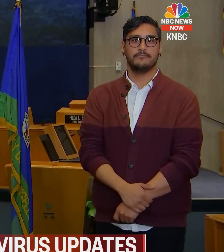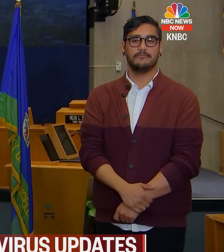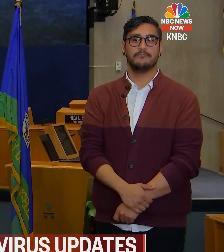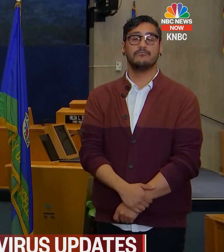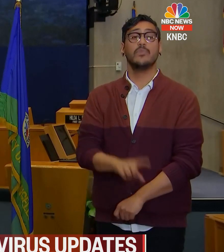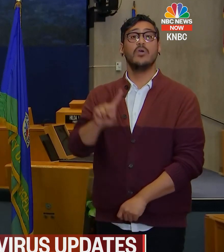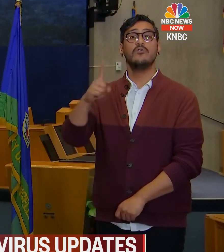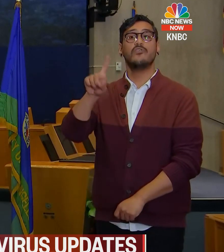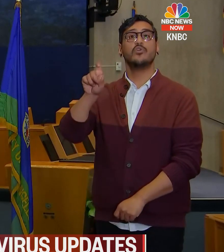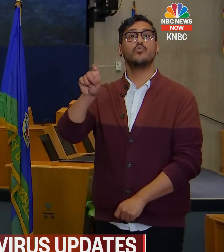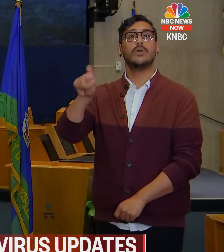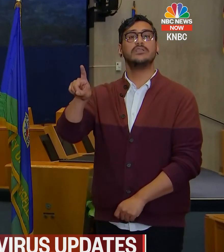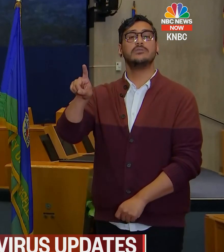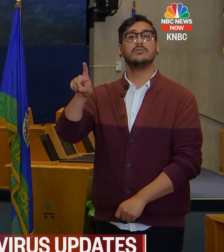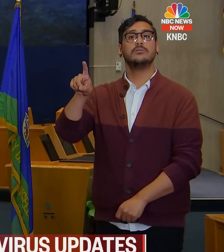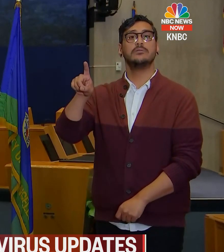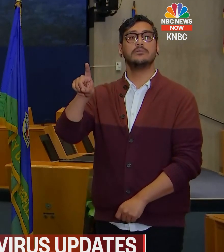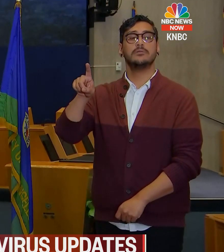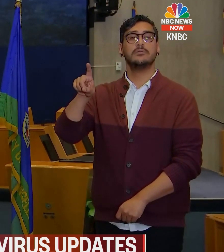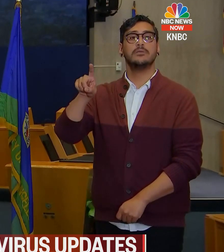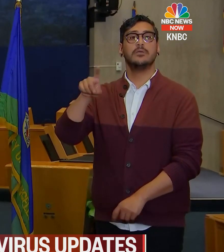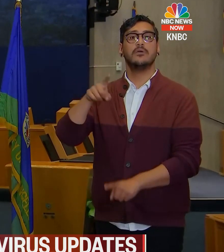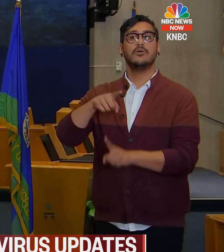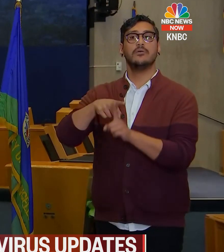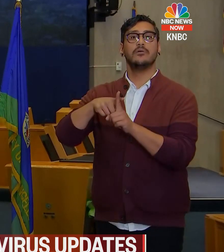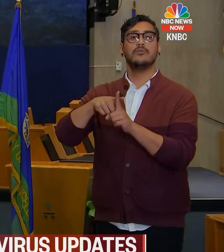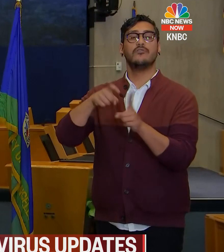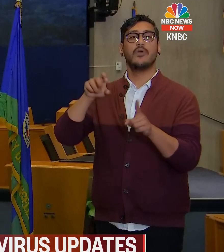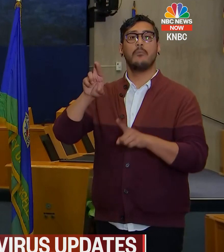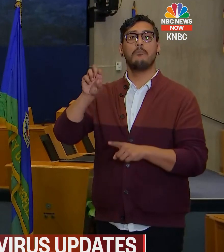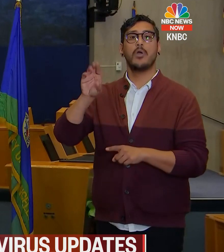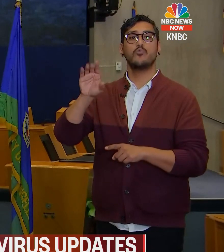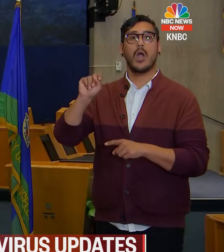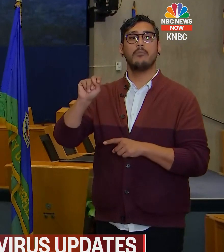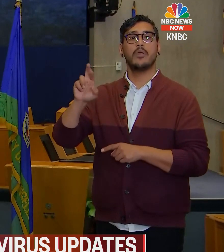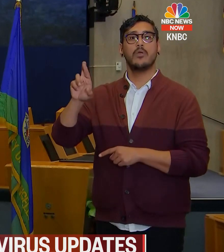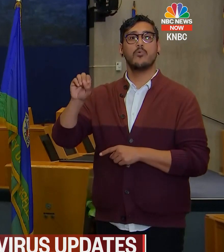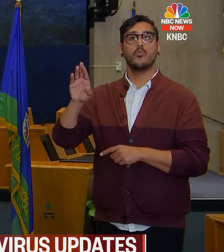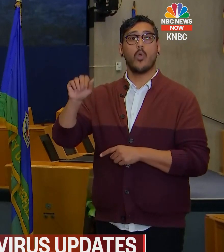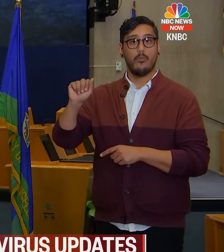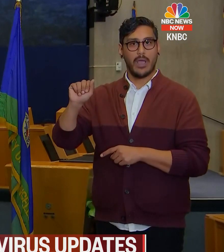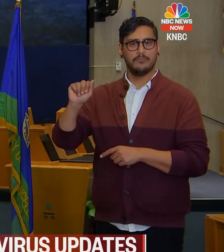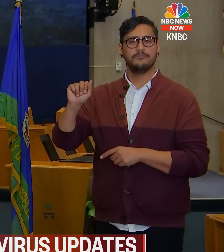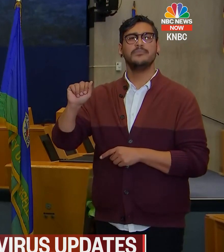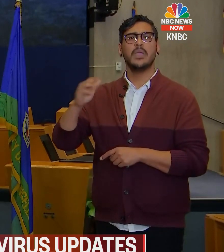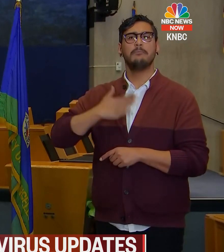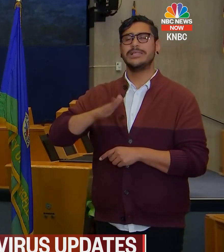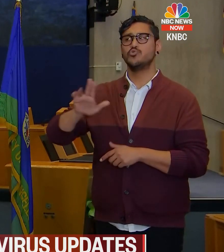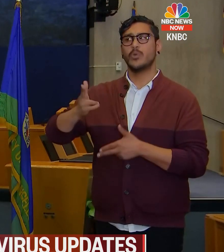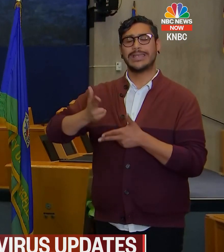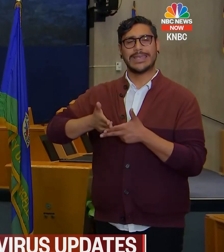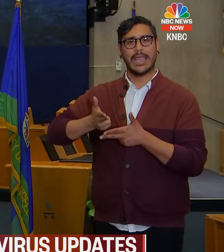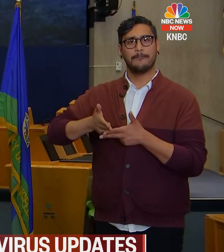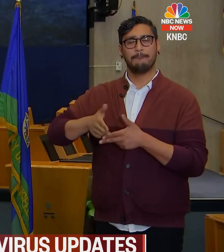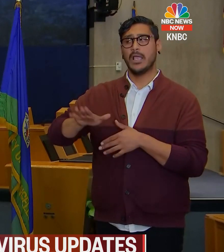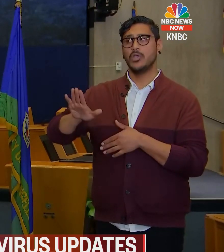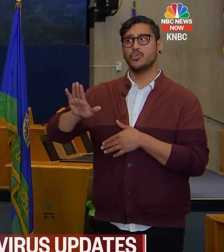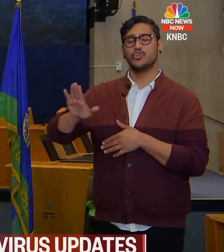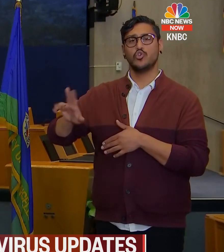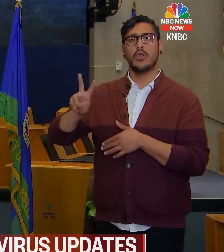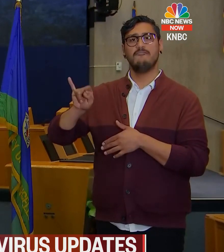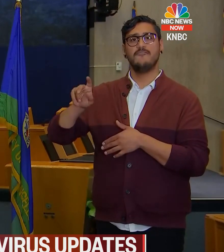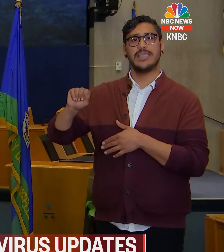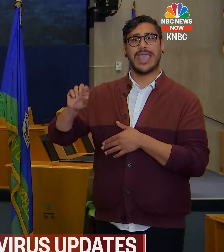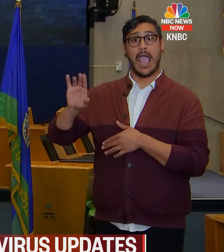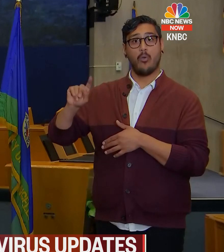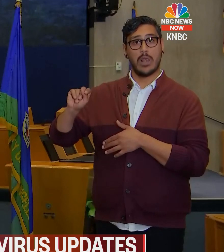The first question comes from the line of Robert Garova. Robert, please announce your name, announce your media outlet,